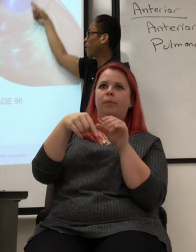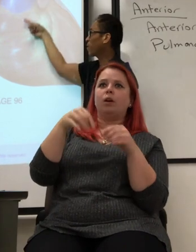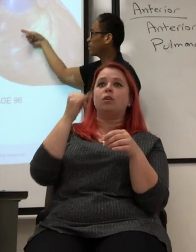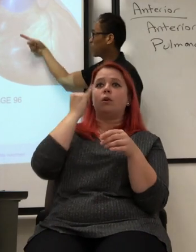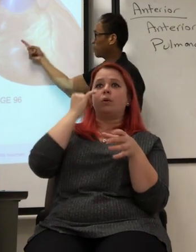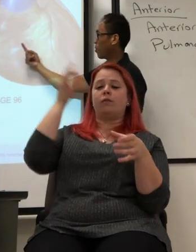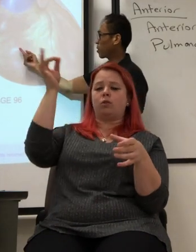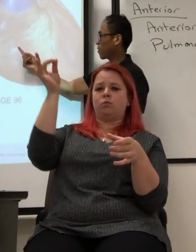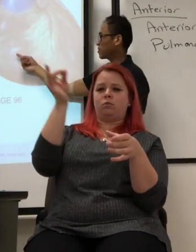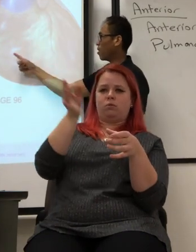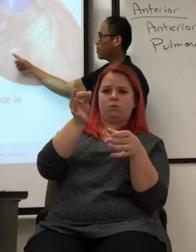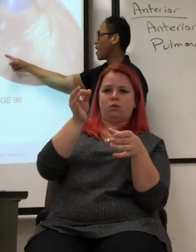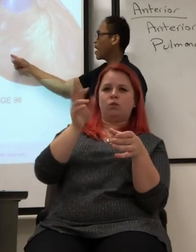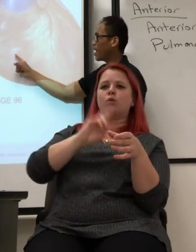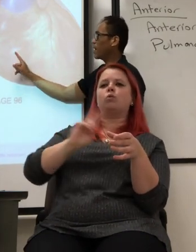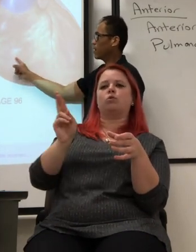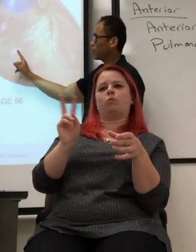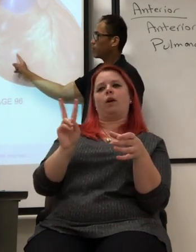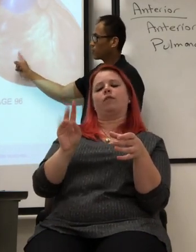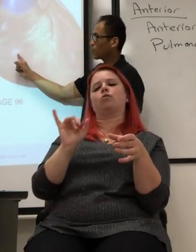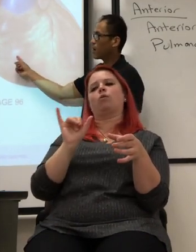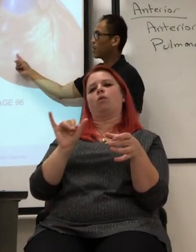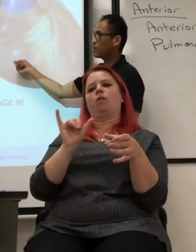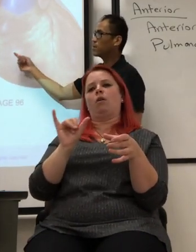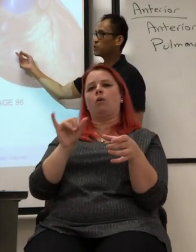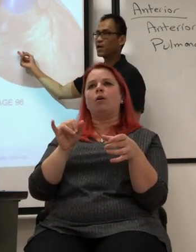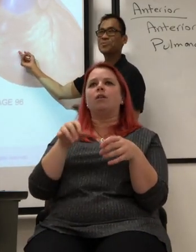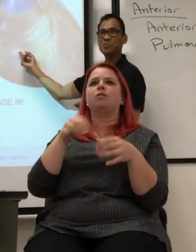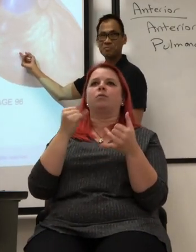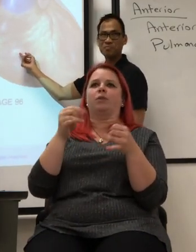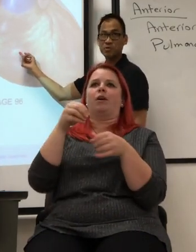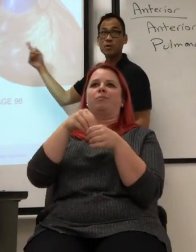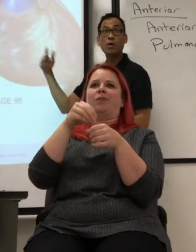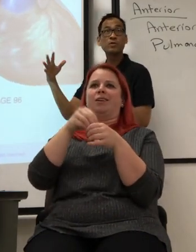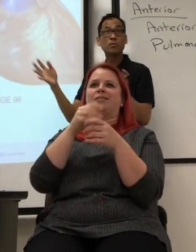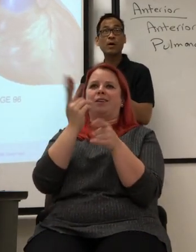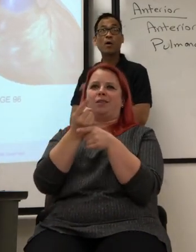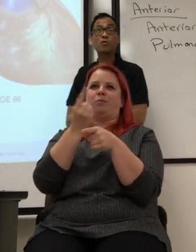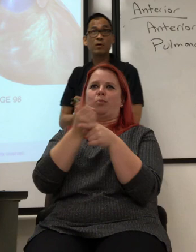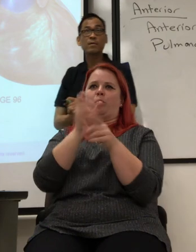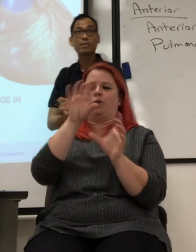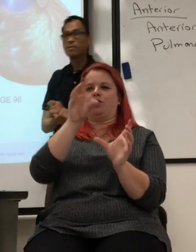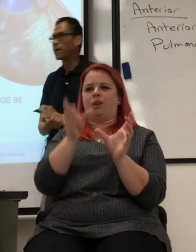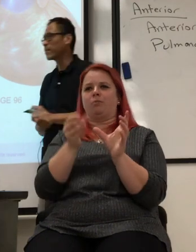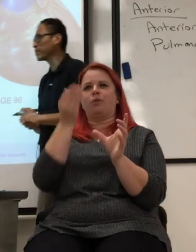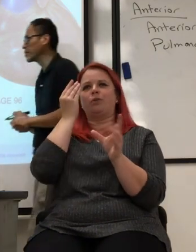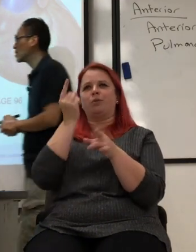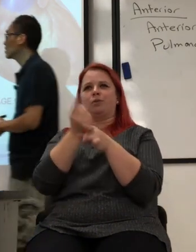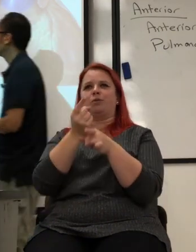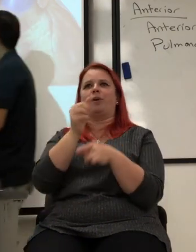probe down there and start poking around, oh yeah, you're in the right chamber. So you know it's the right artery.